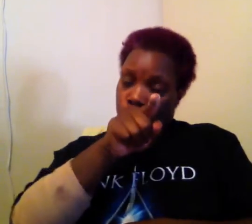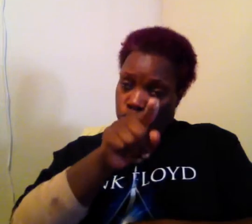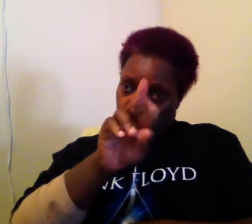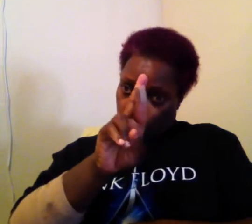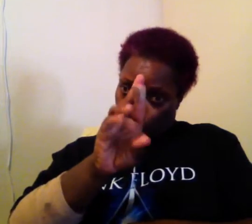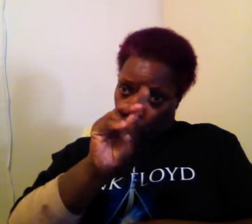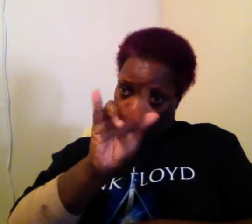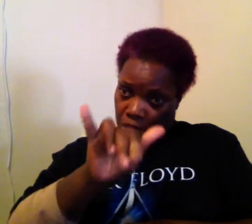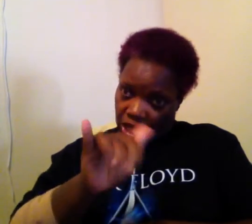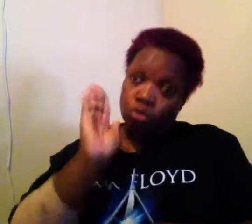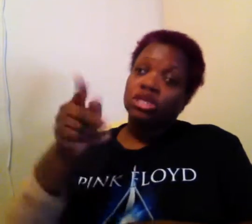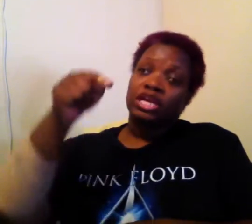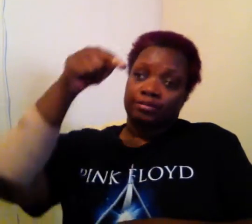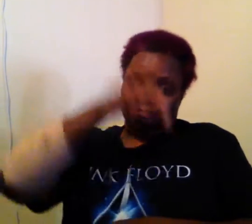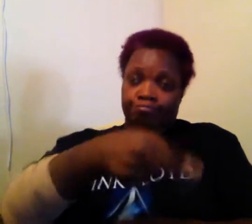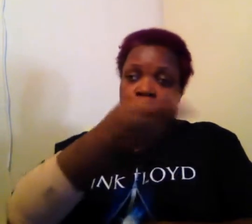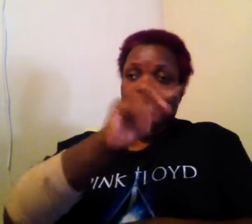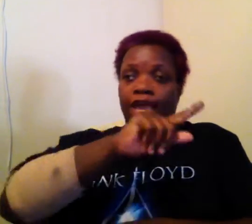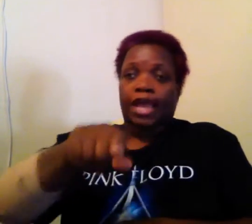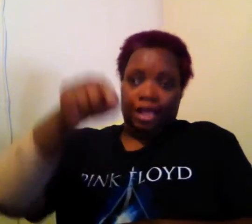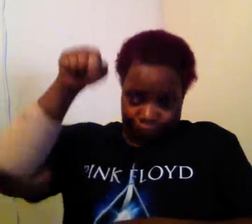One, two, three.